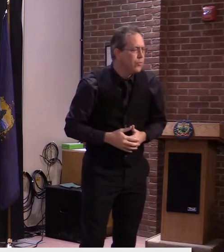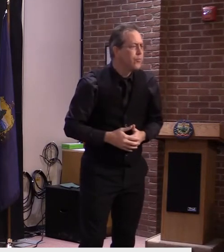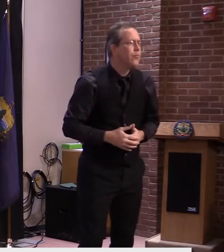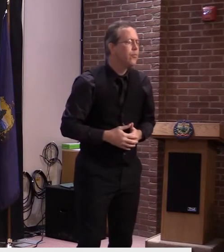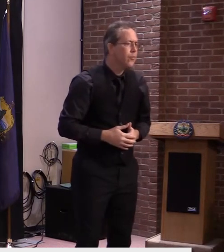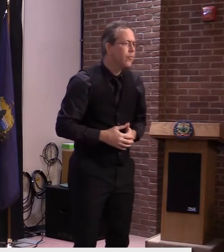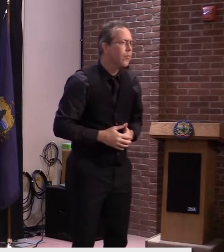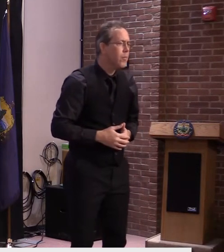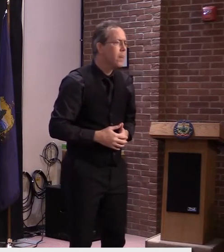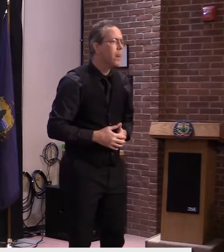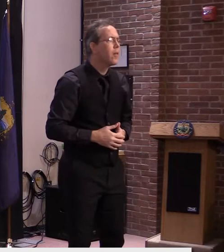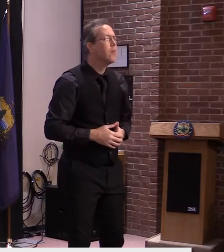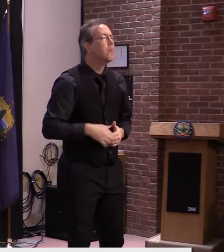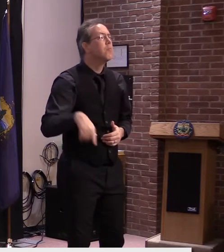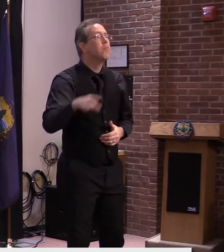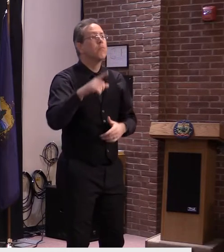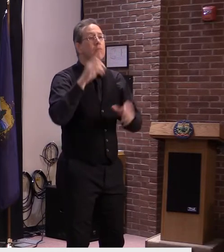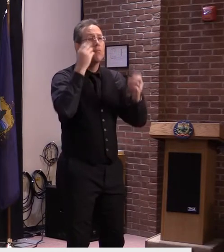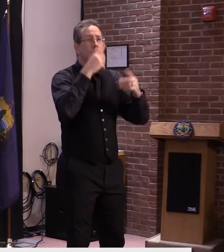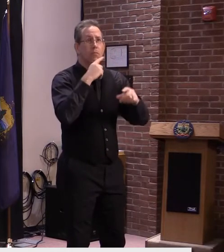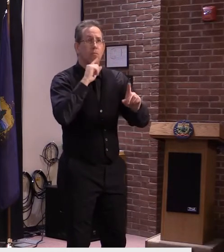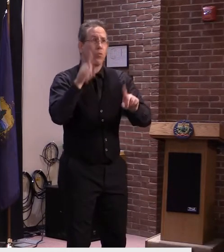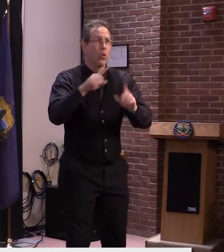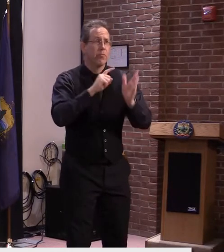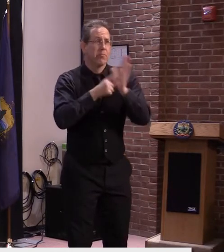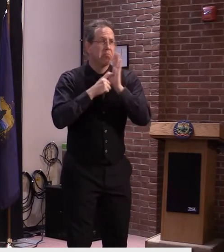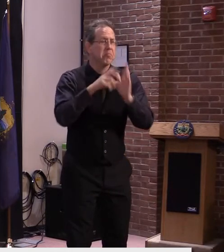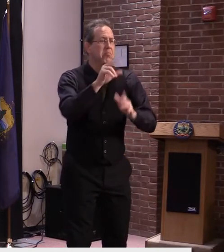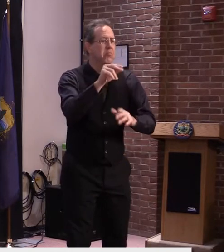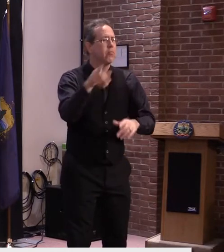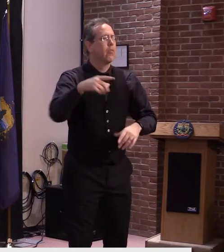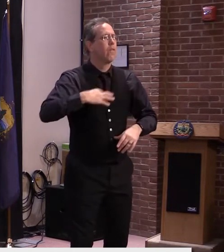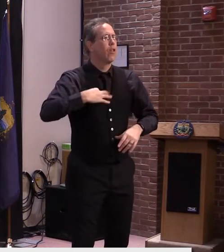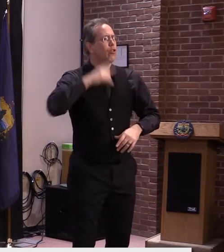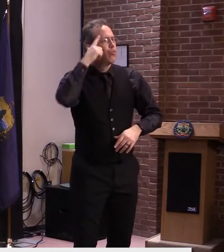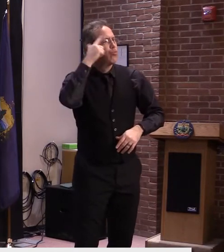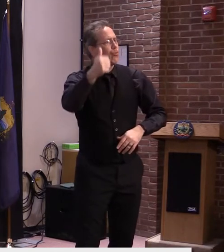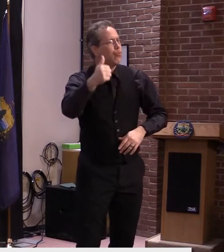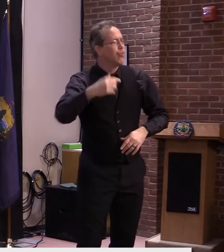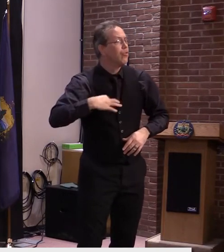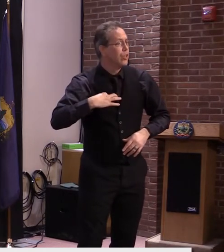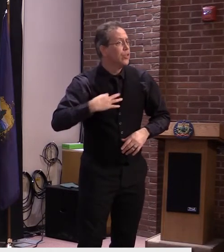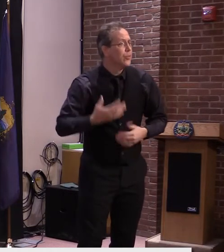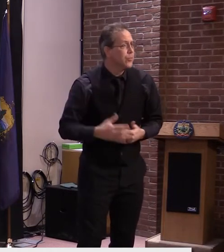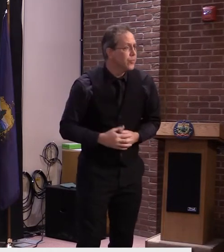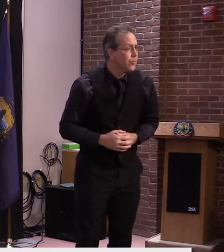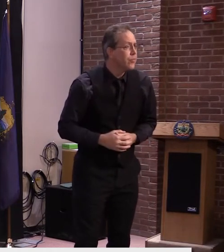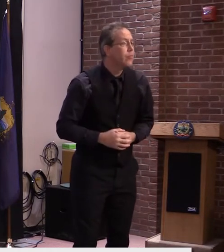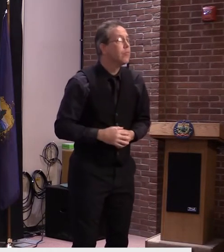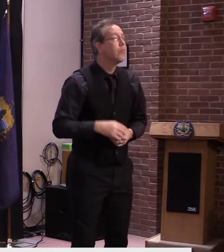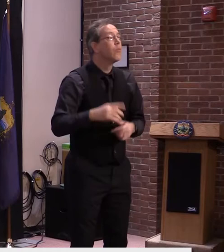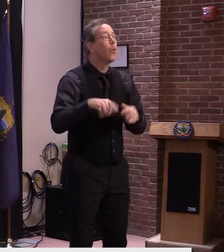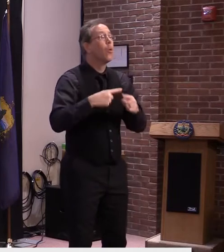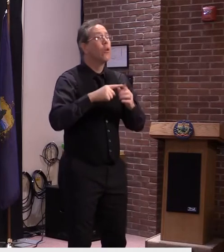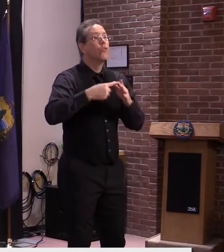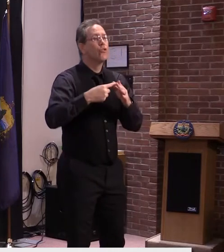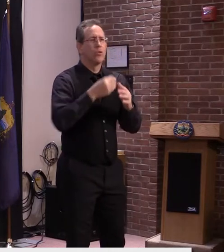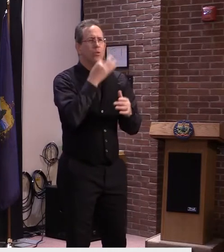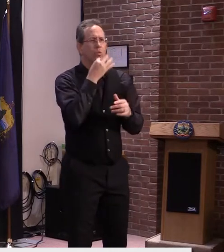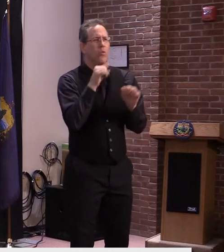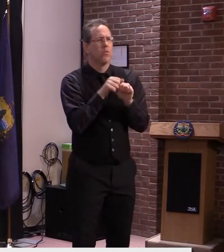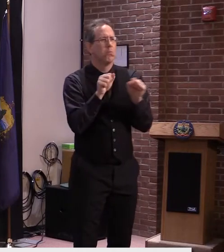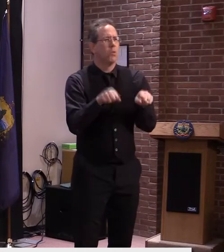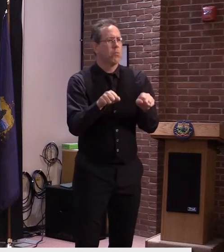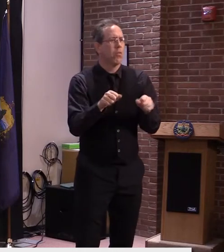is entirely voluntary, and we hope to launch the program very soon. We'll have more news on that shortly. That concludes my